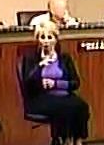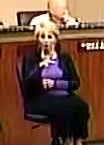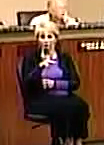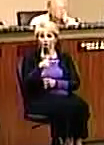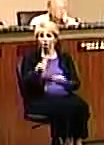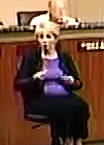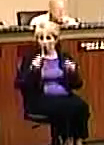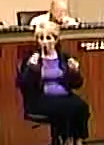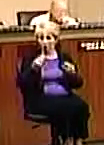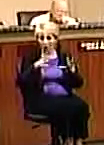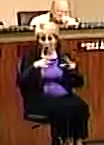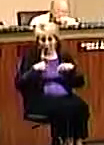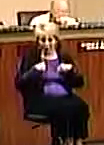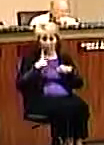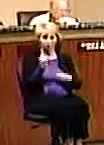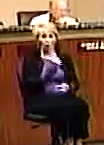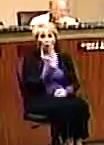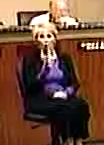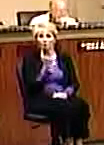favor? Aye.